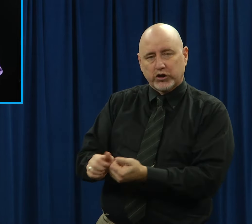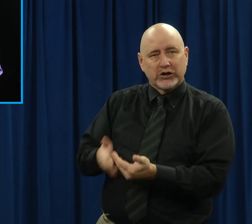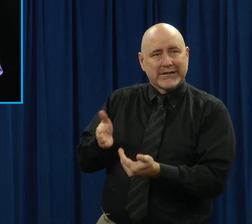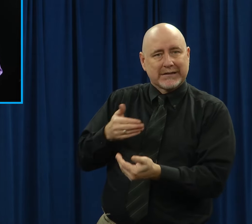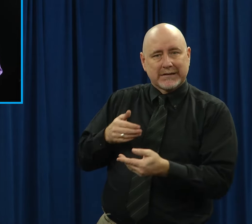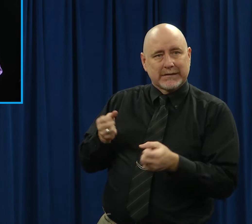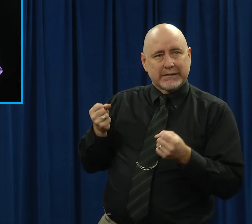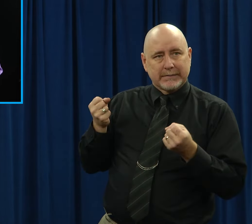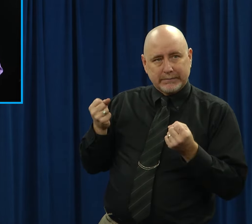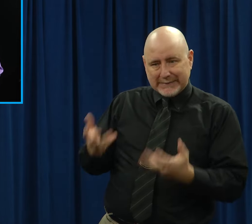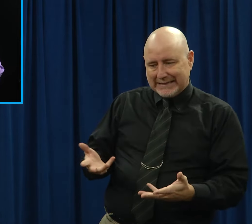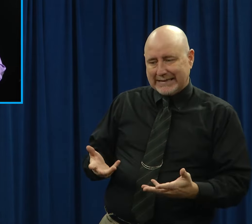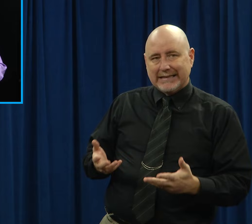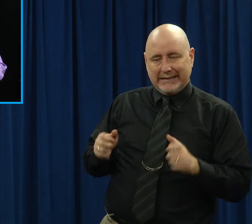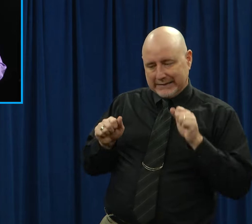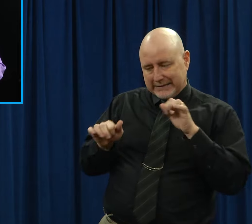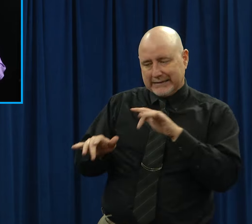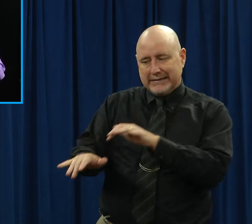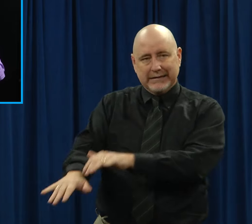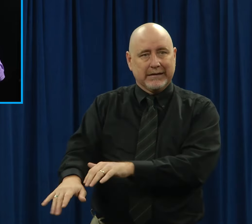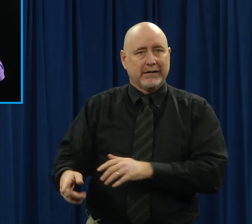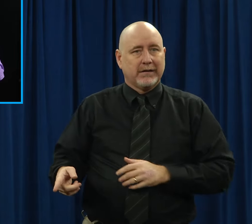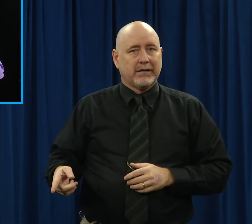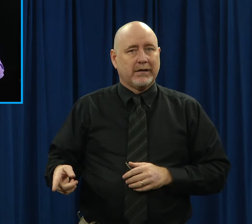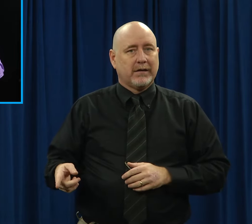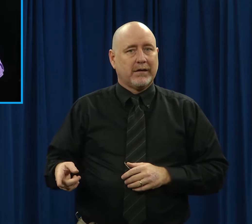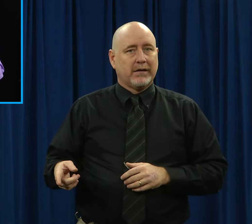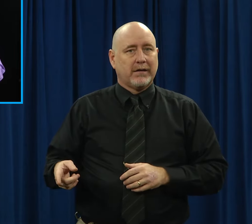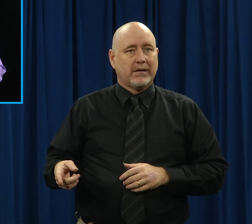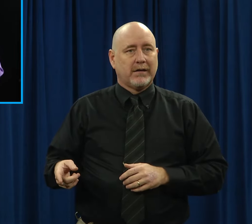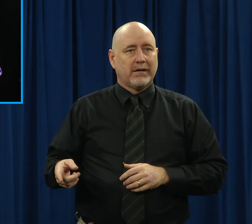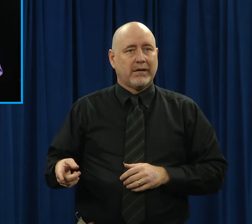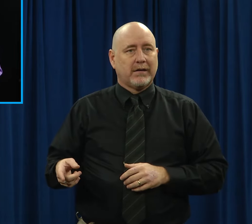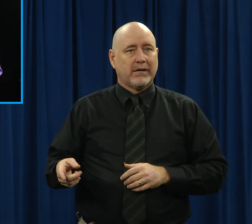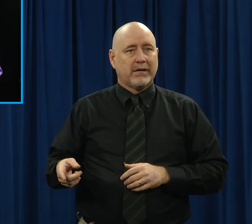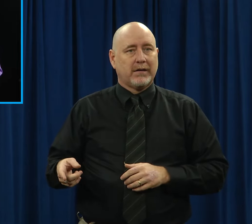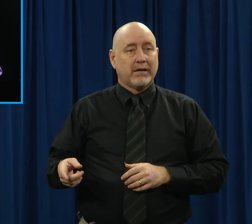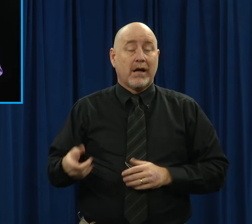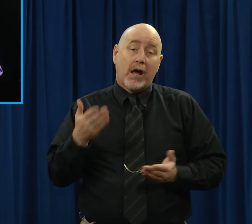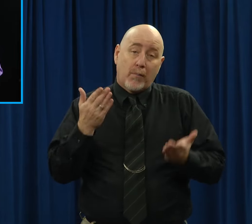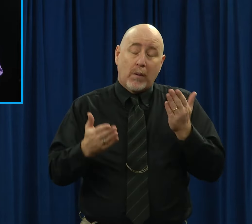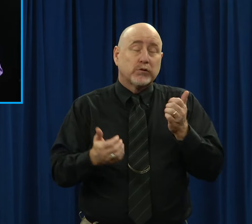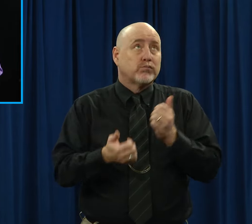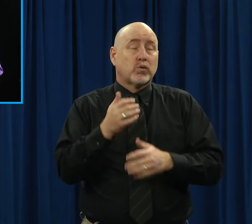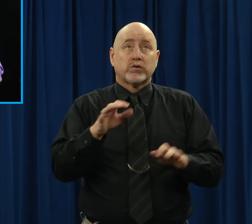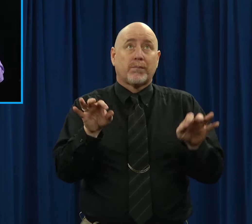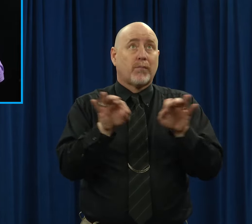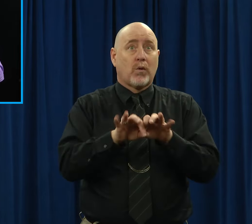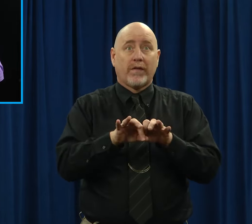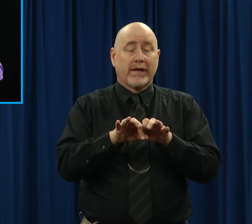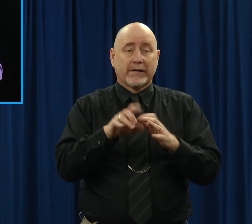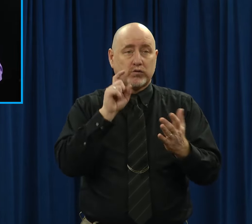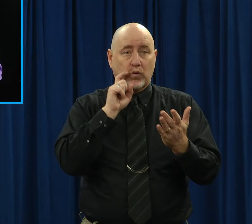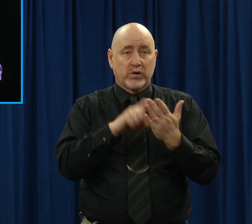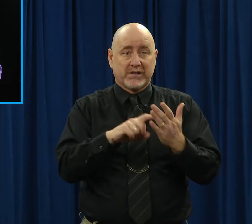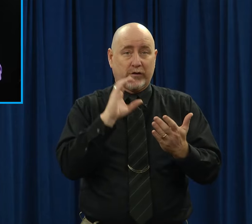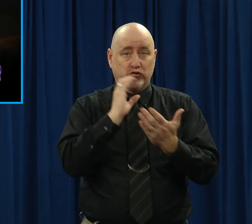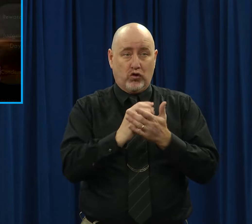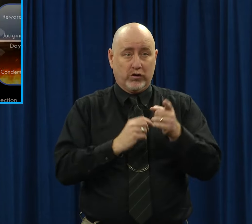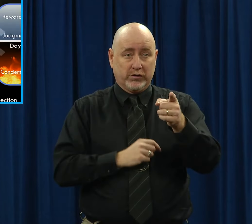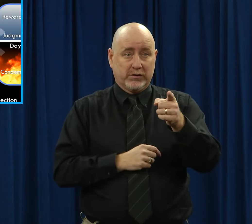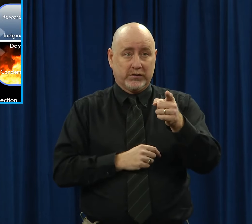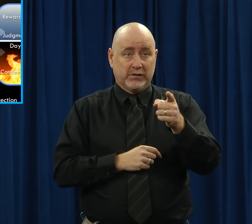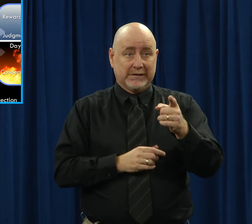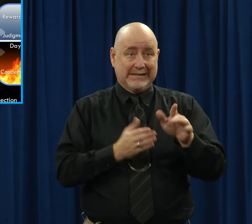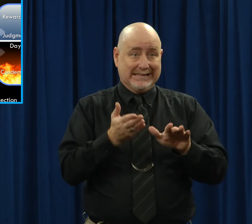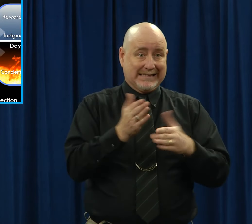to destruction, and there are many who go in by it." And perhaps the most important thing to